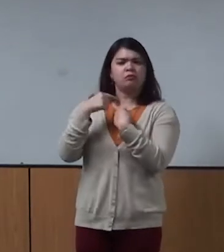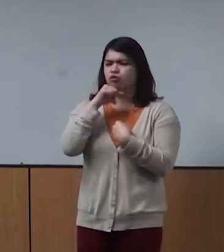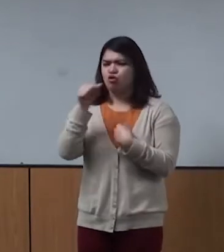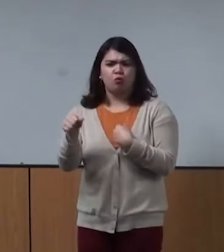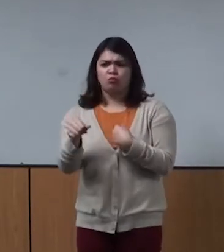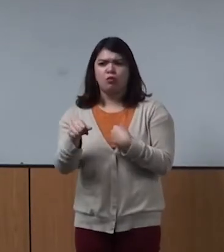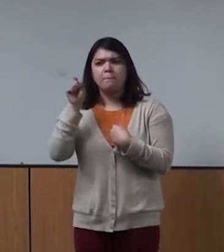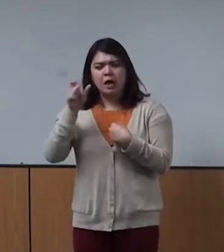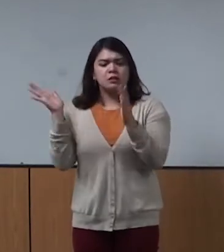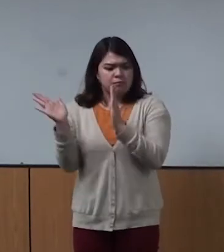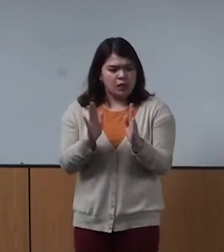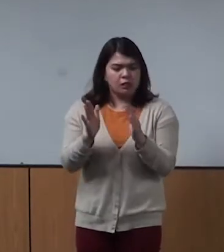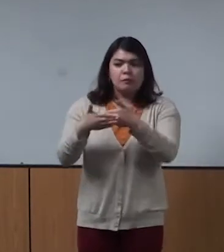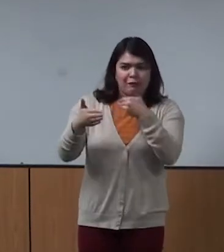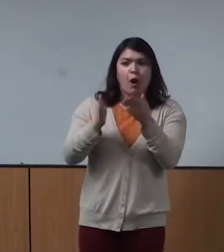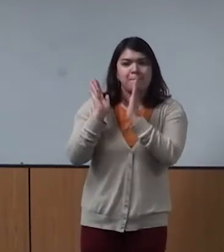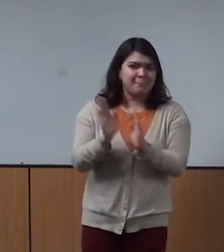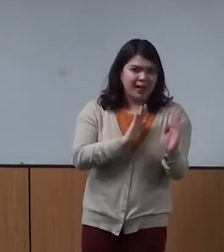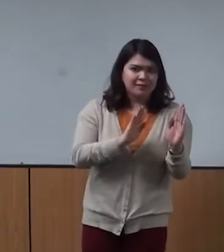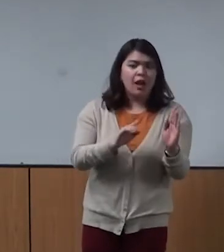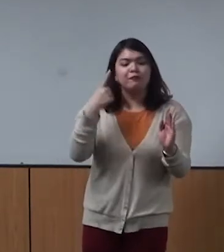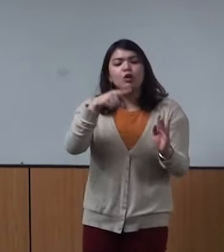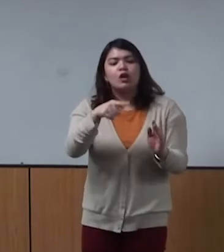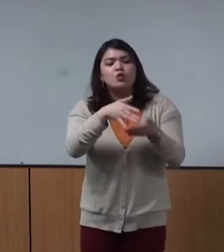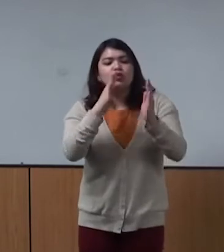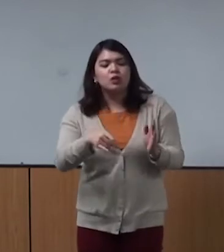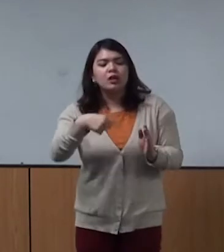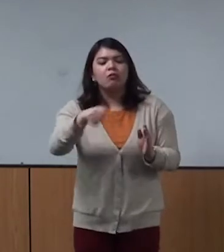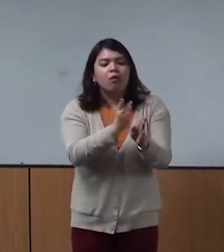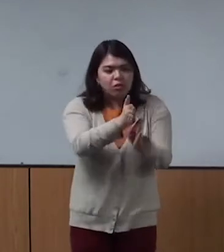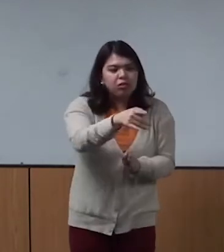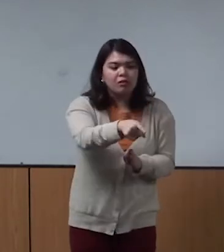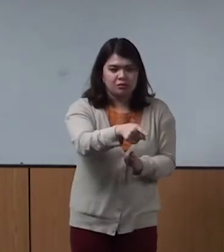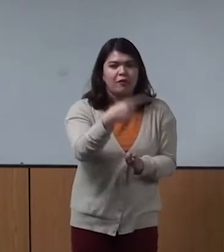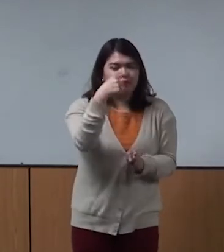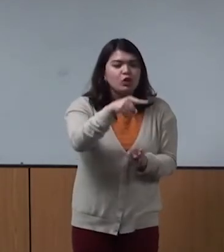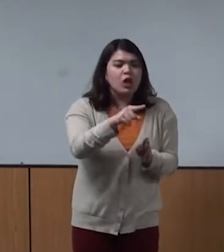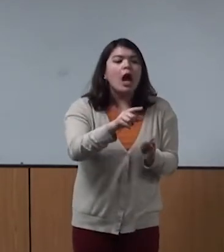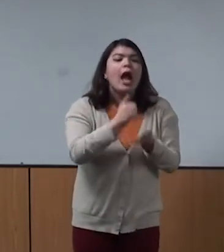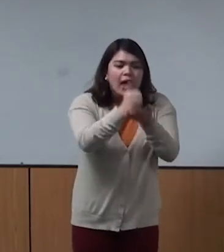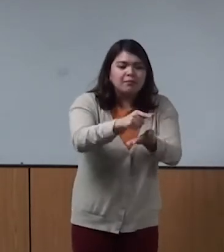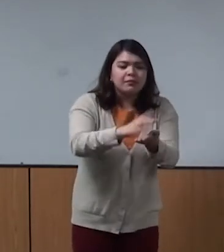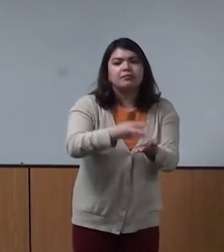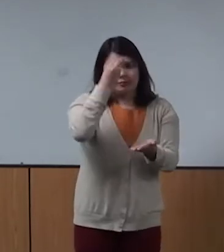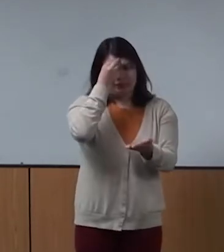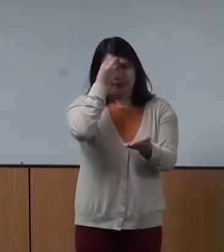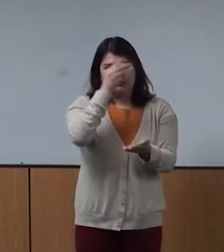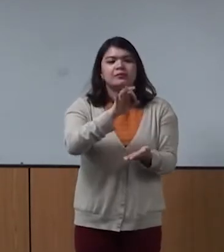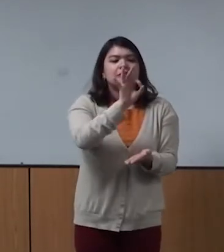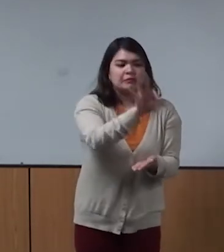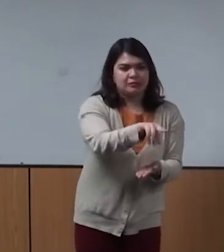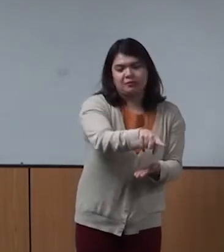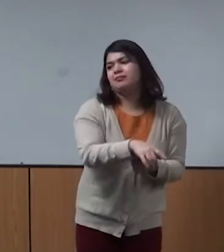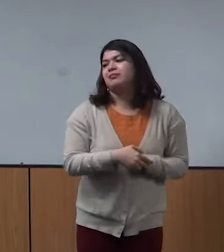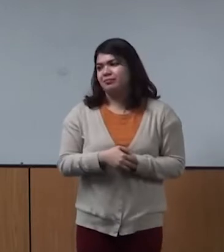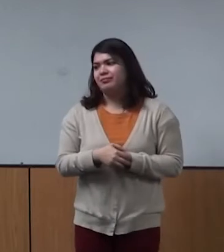something. So we plan it, we make sure that it is directed toward our learning goals. So it's not as